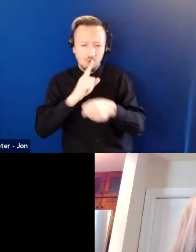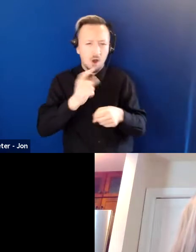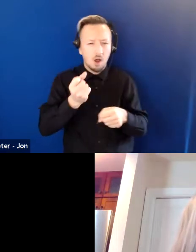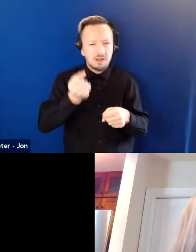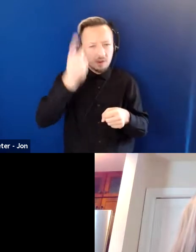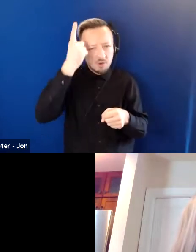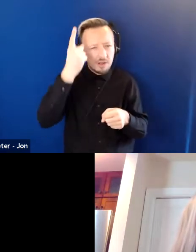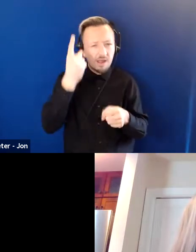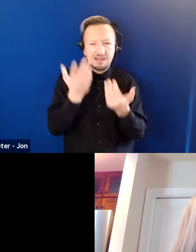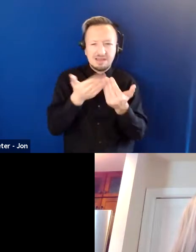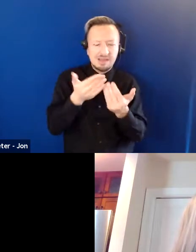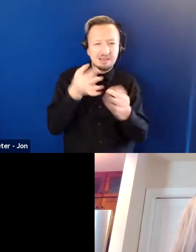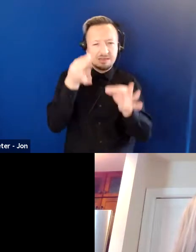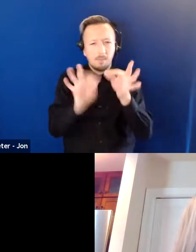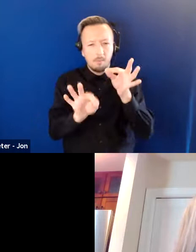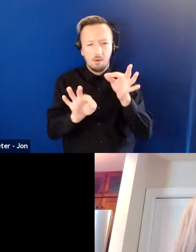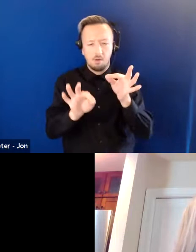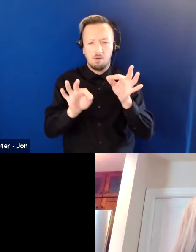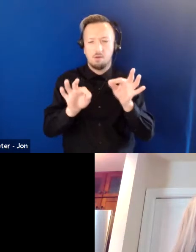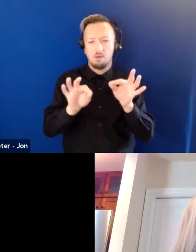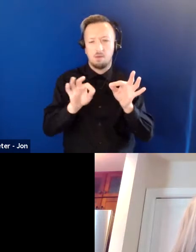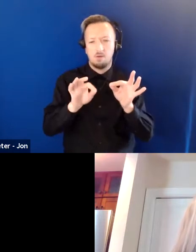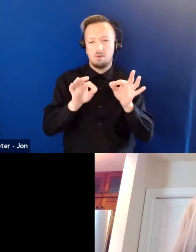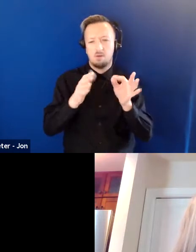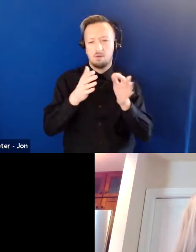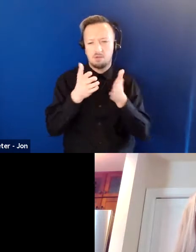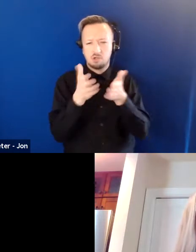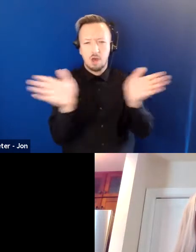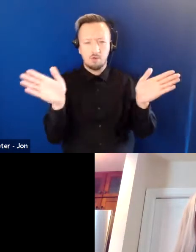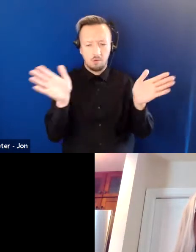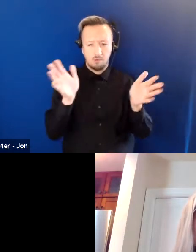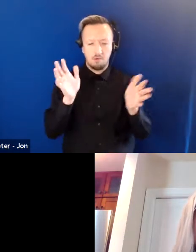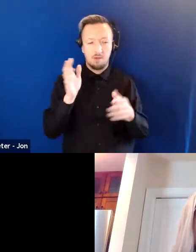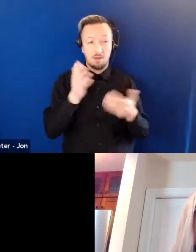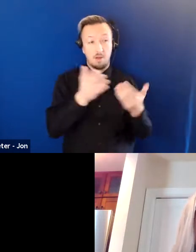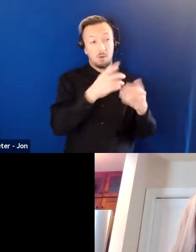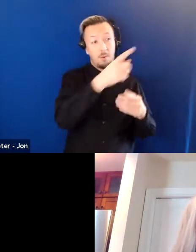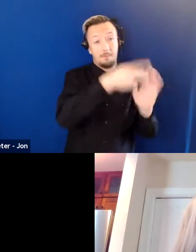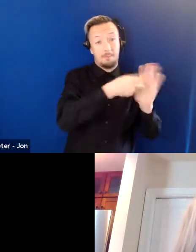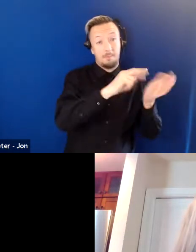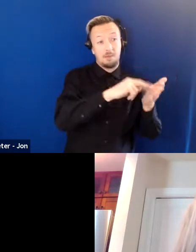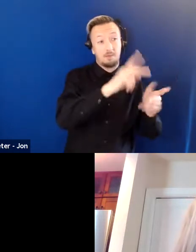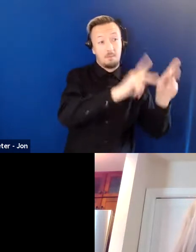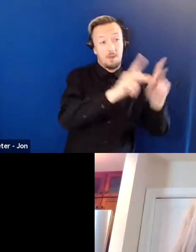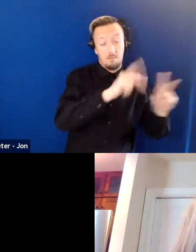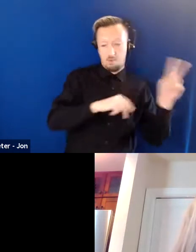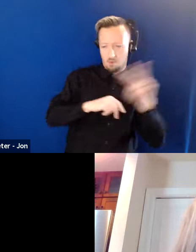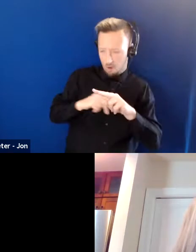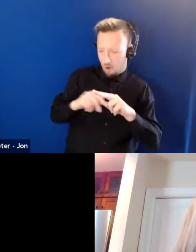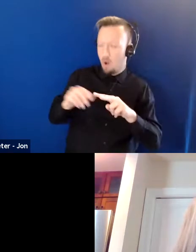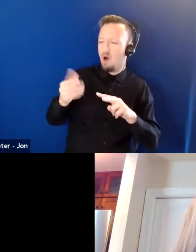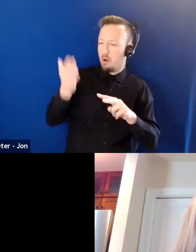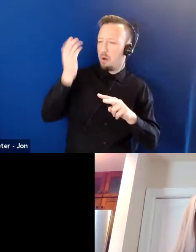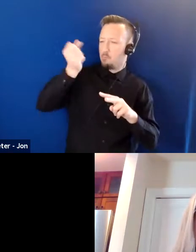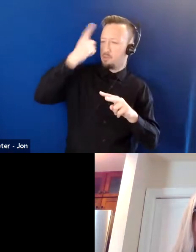so that people could grasp what IL for us meant. And then the other part of